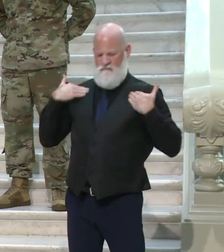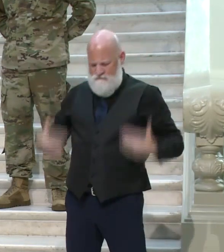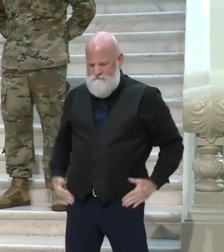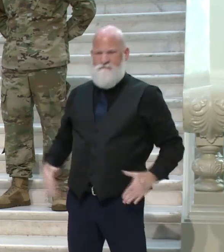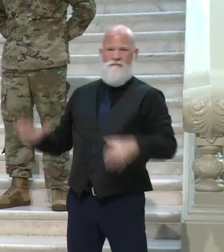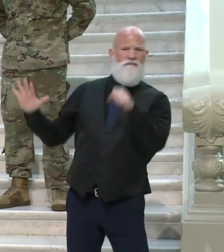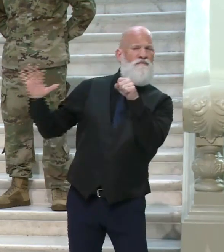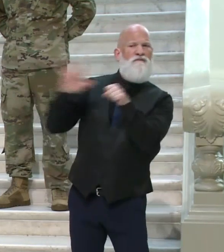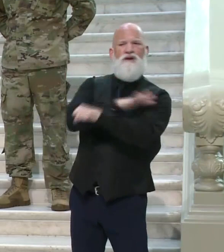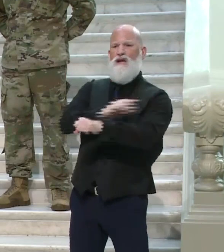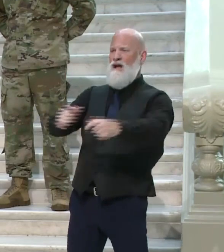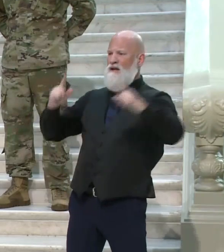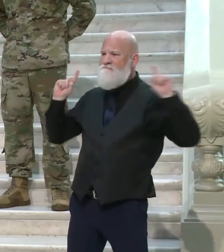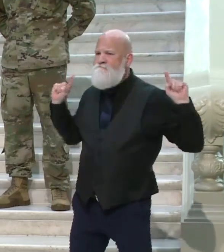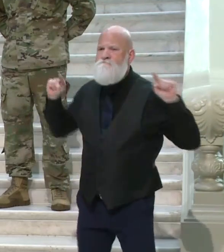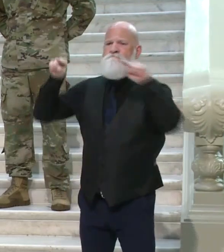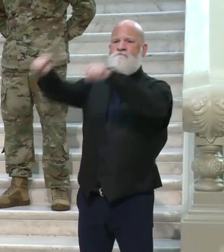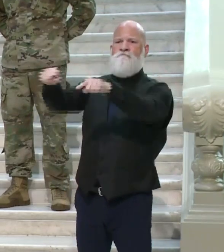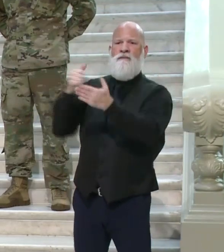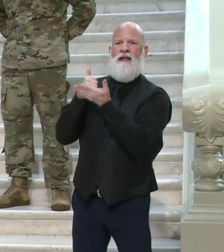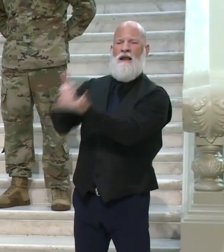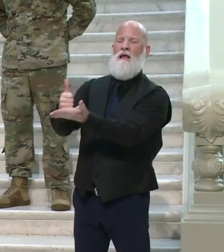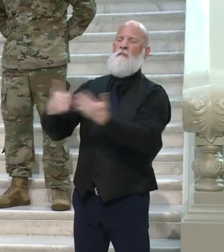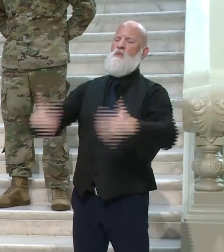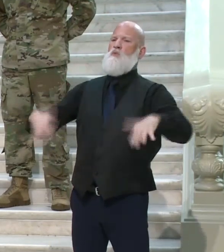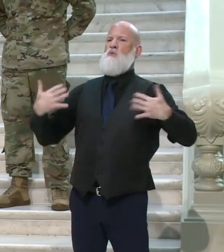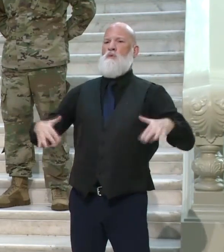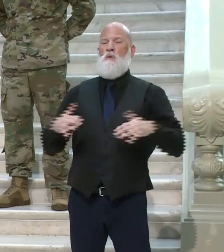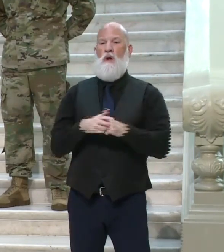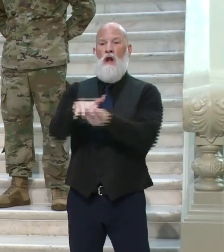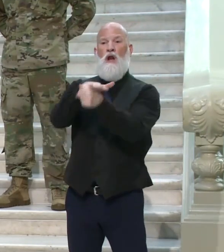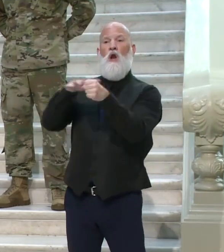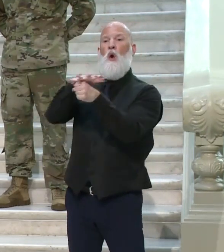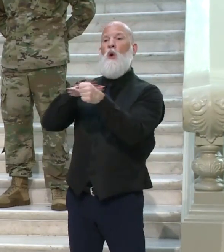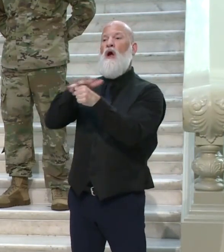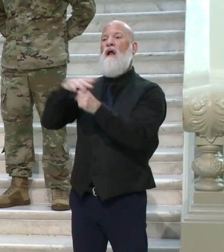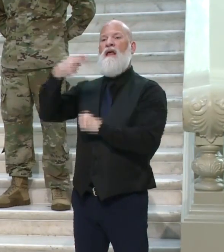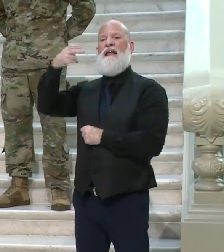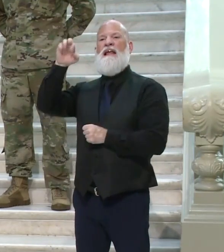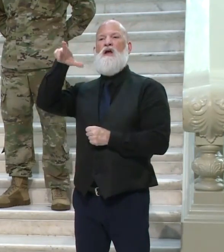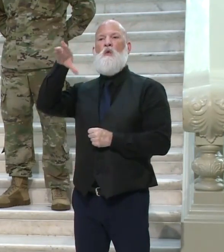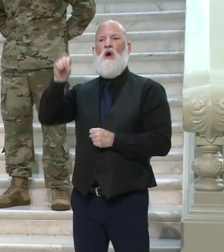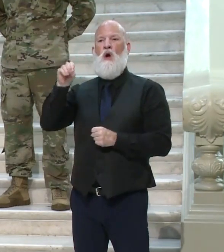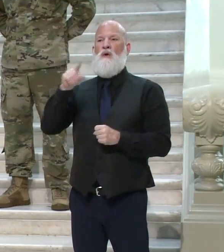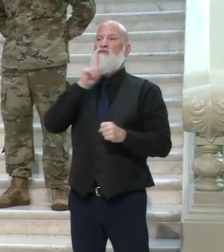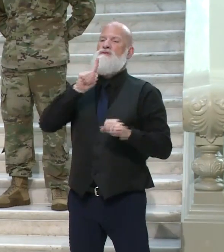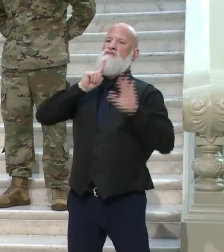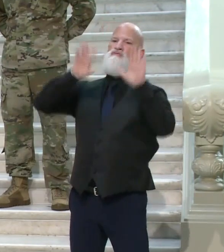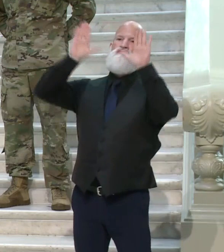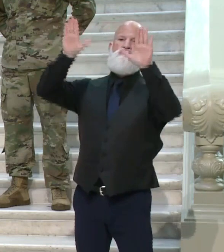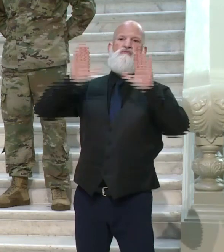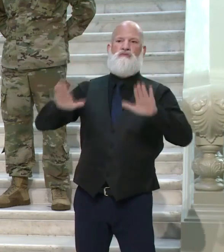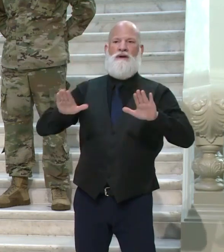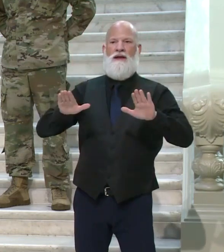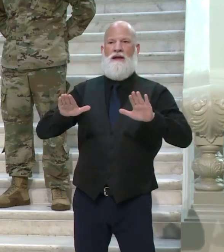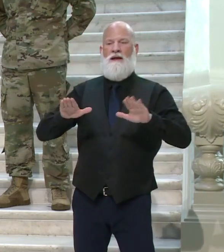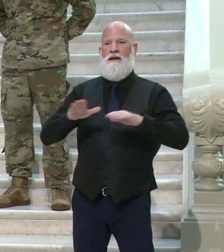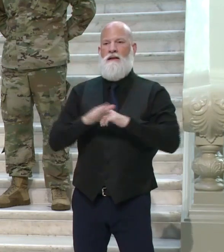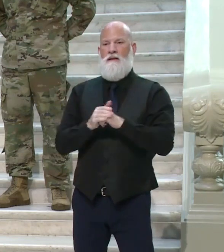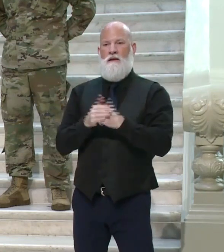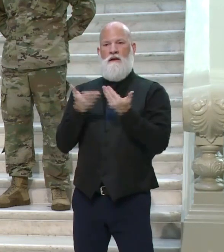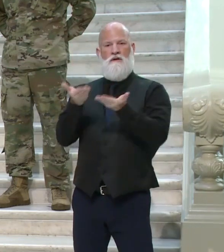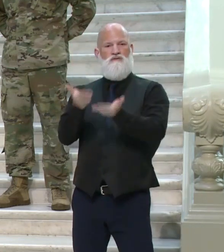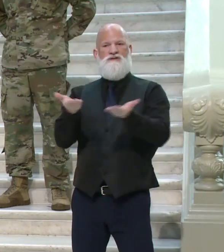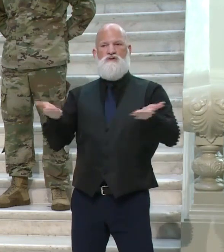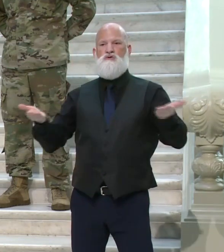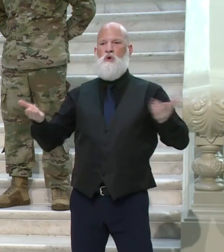Speaking of local heroes, we have a great resource for our frontline healthcare workers. I don't think there's any doubt